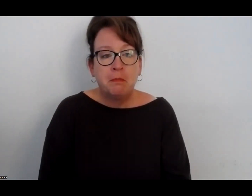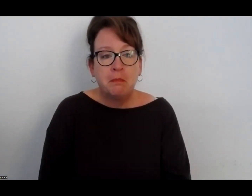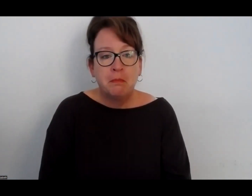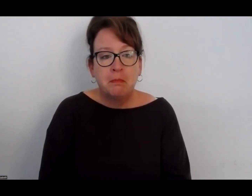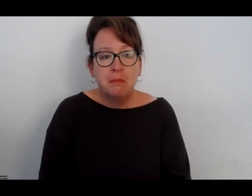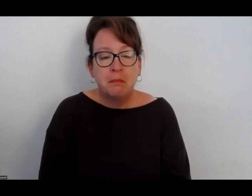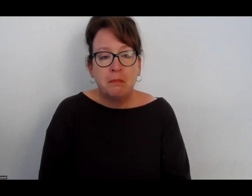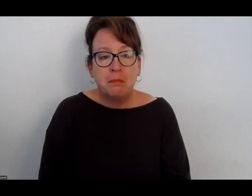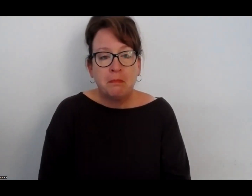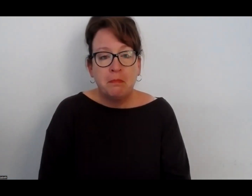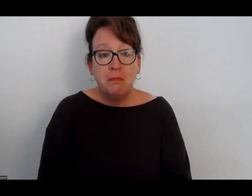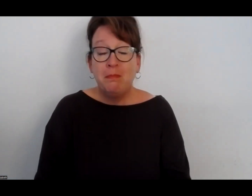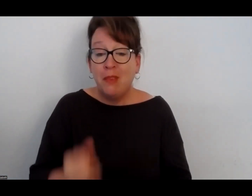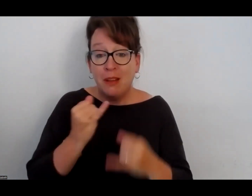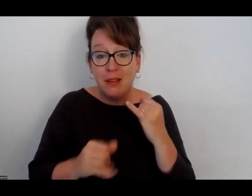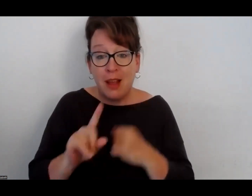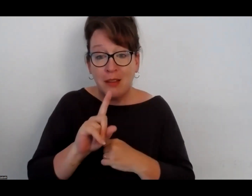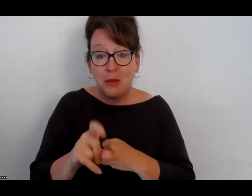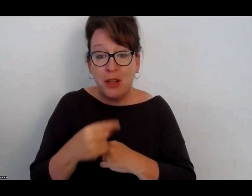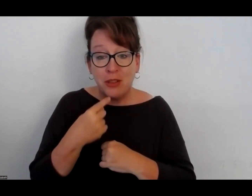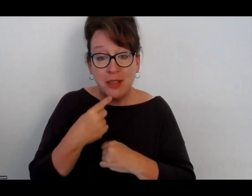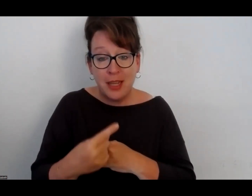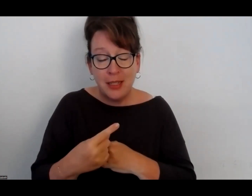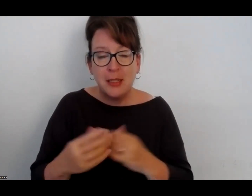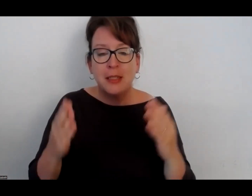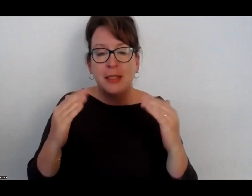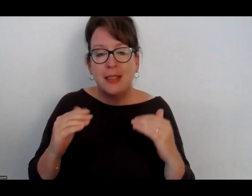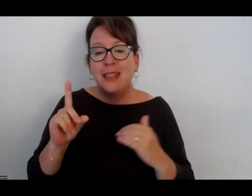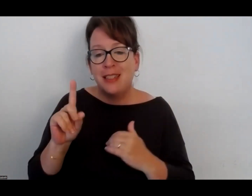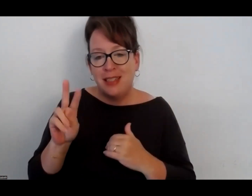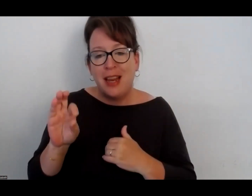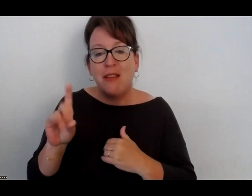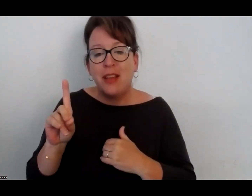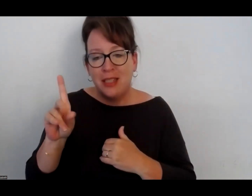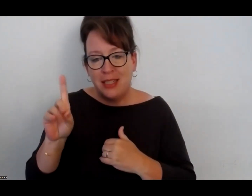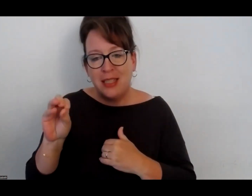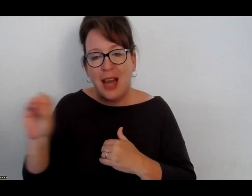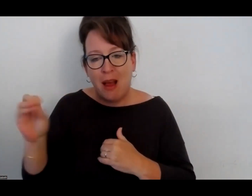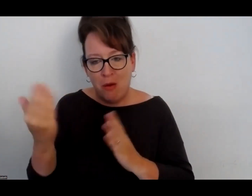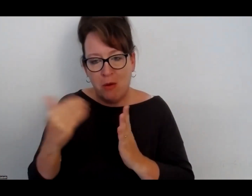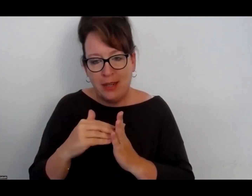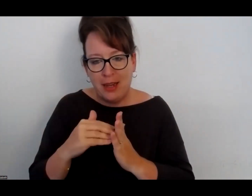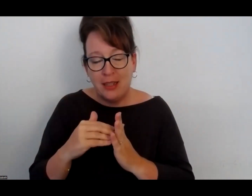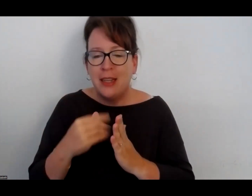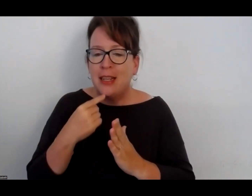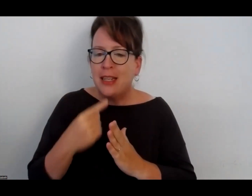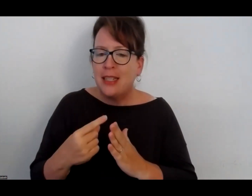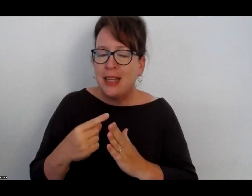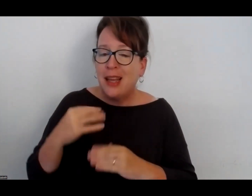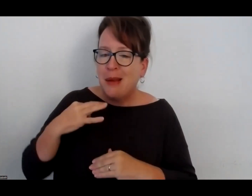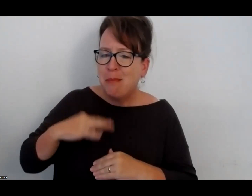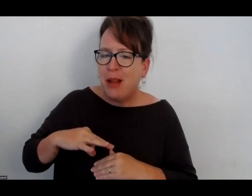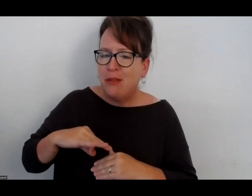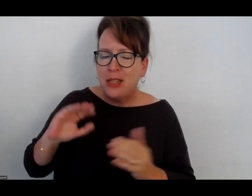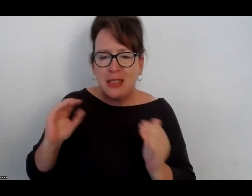And then the last question in the Q&A box is from David Dow. And they say, benefits versus burdens